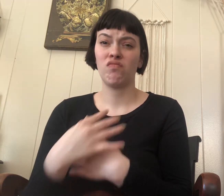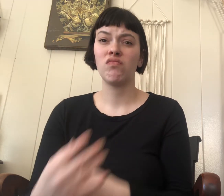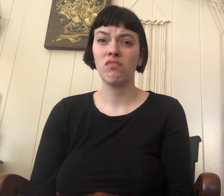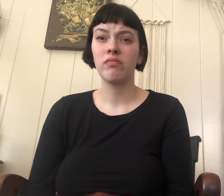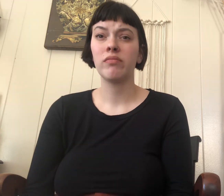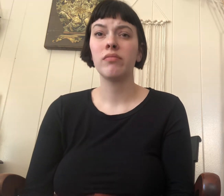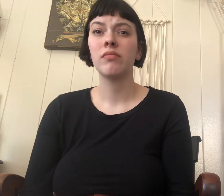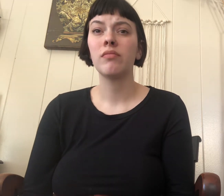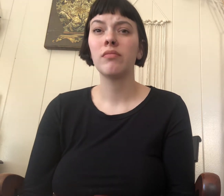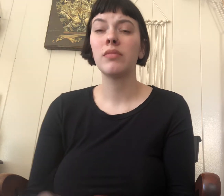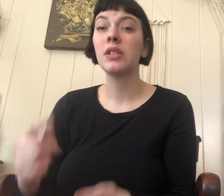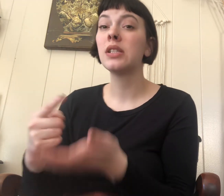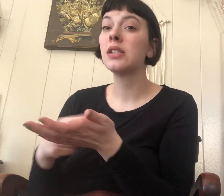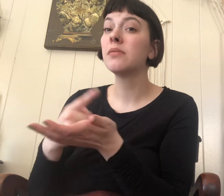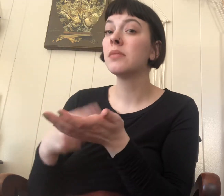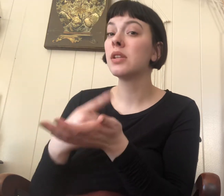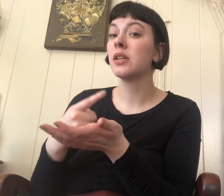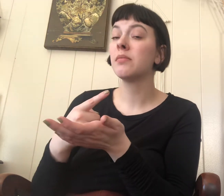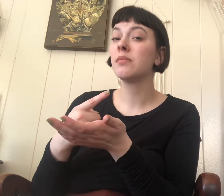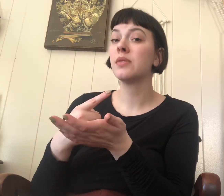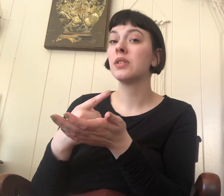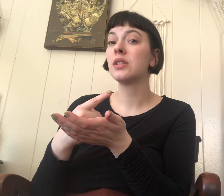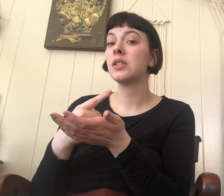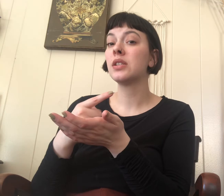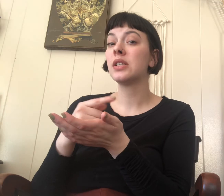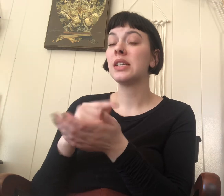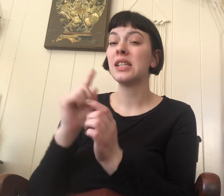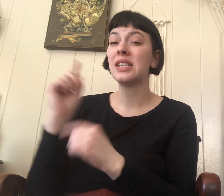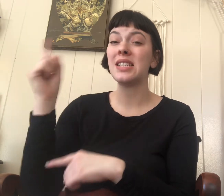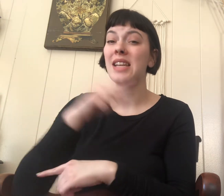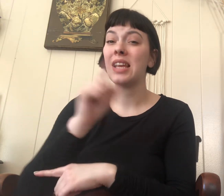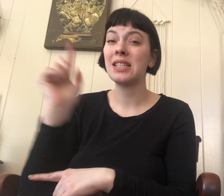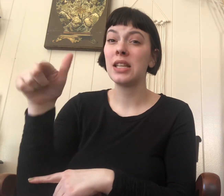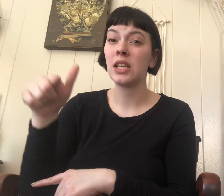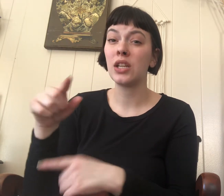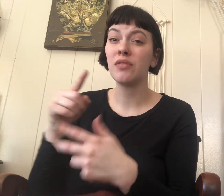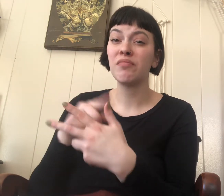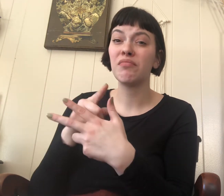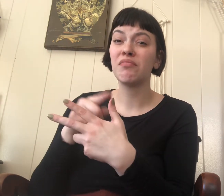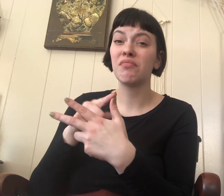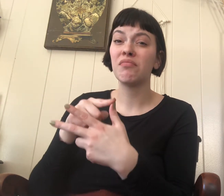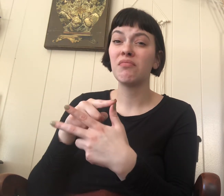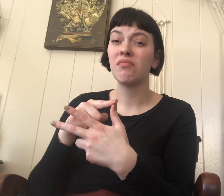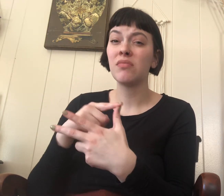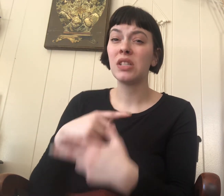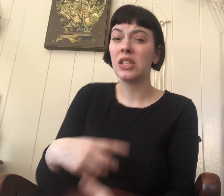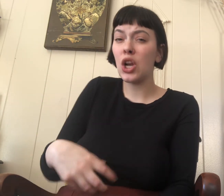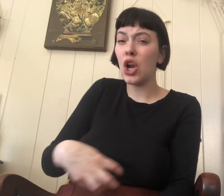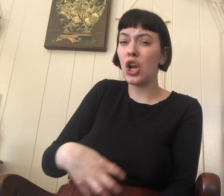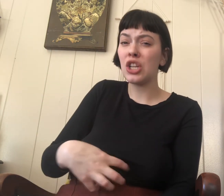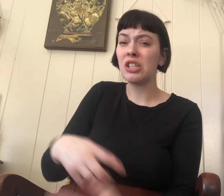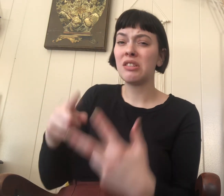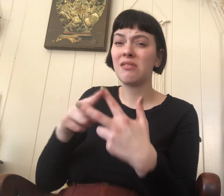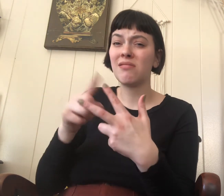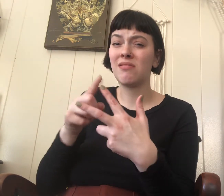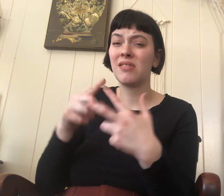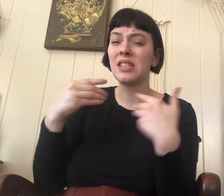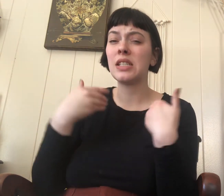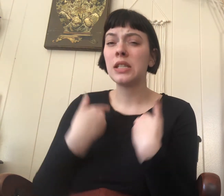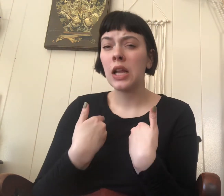treatment. Common side effects include nausea, vomiting, or fatigue. You may have some of these side effects or none at all. It's important to remember